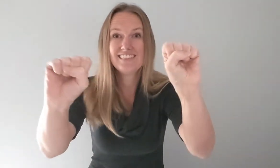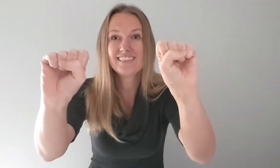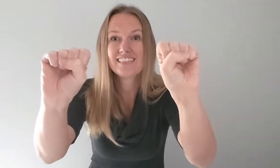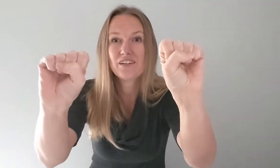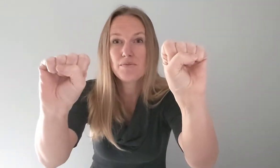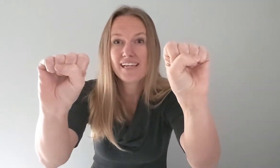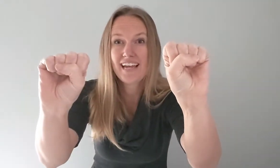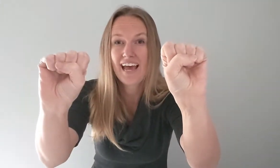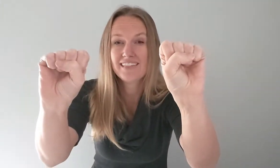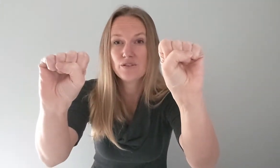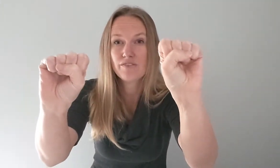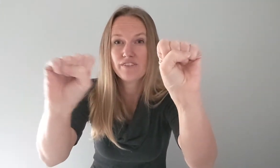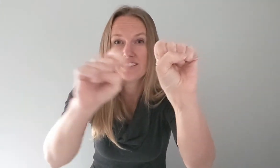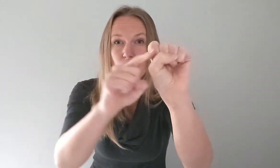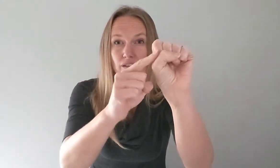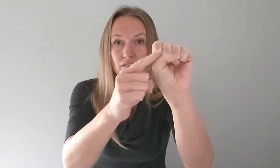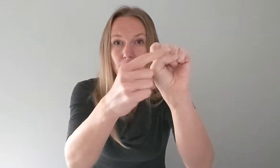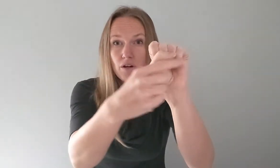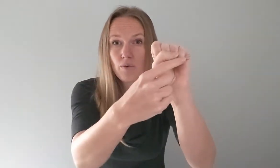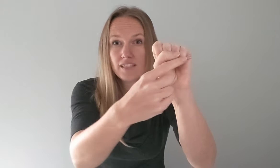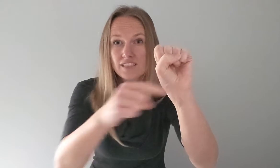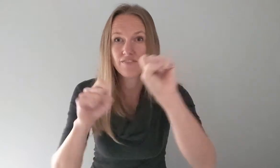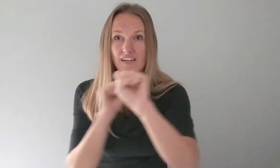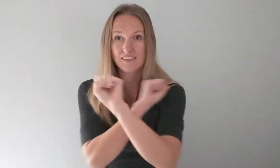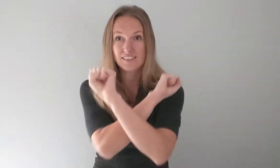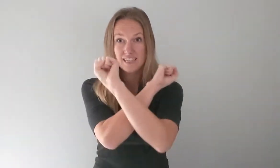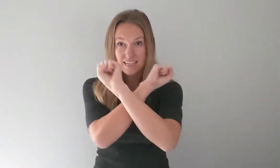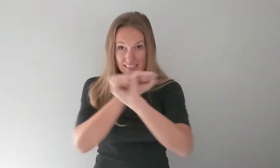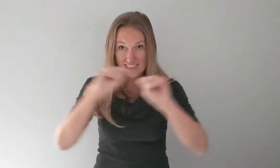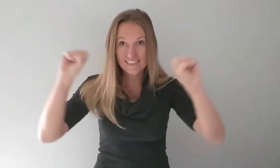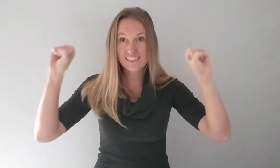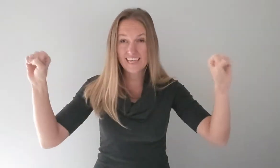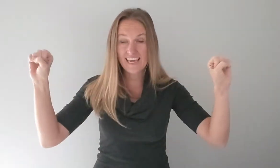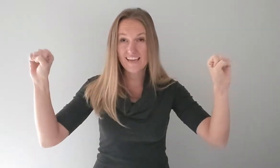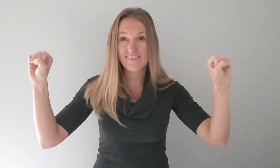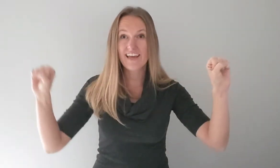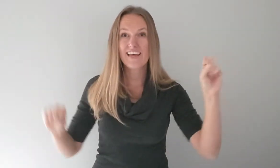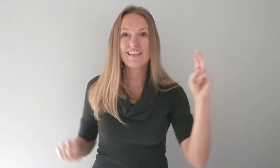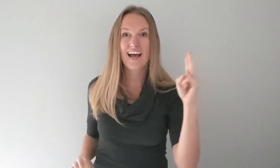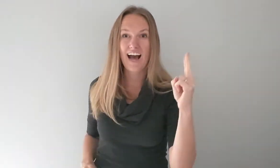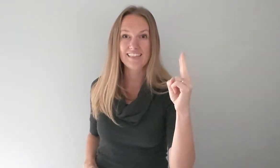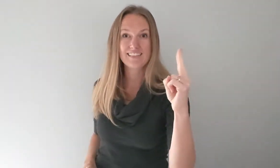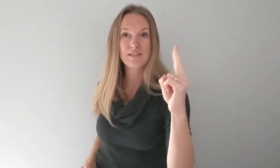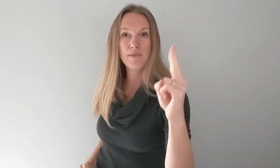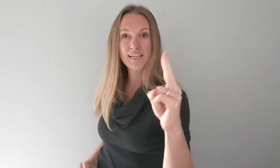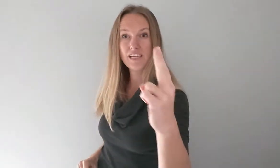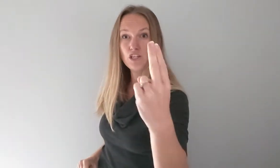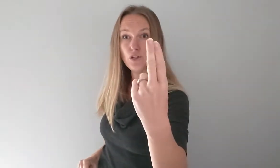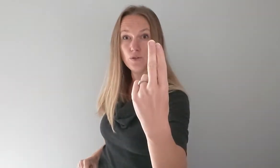that's how you make an S, so a fist with your thumb across the fingers to save, and then us, making a U,